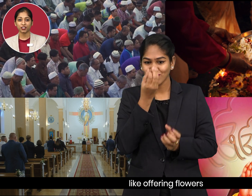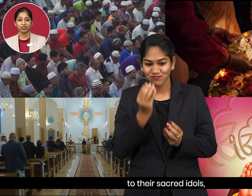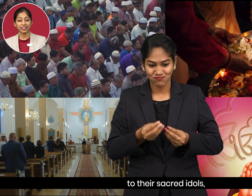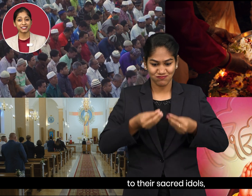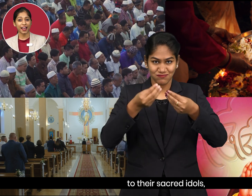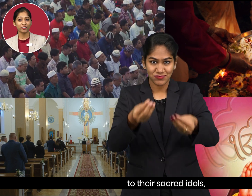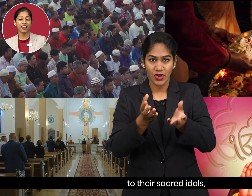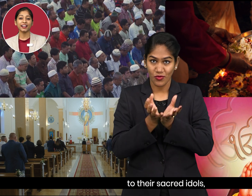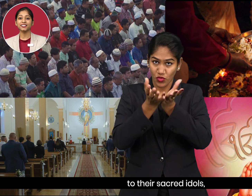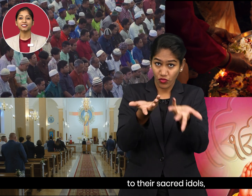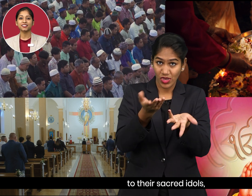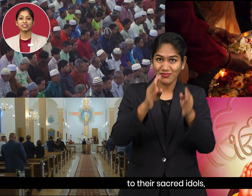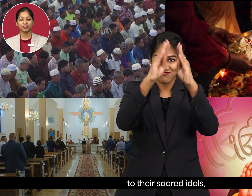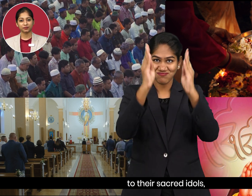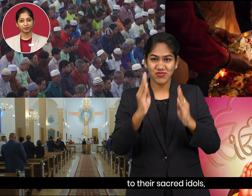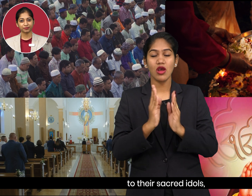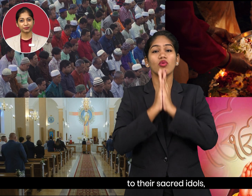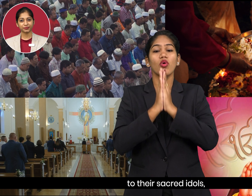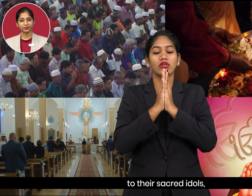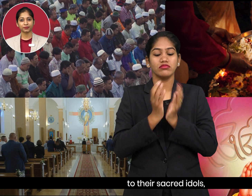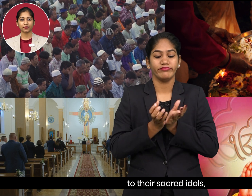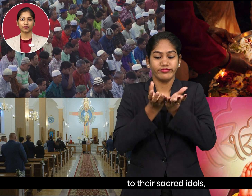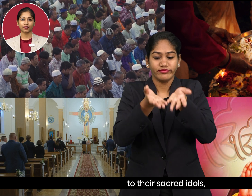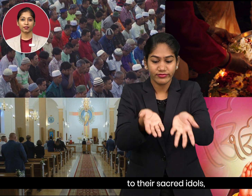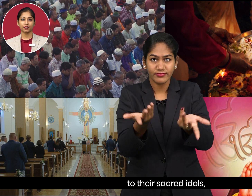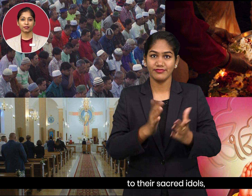flowers to their sacred idols,